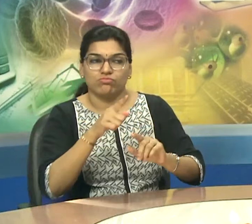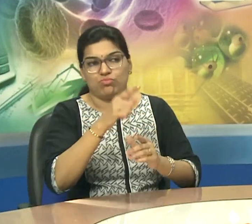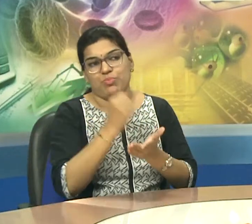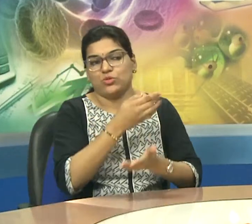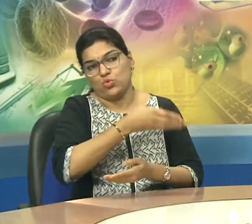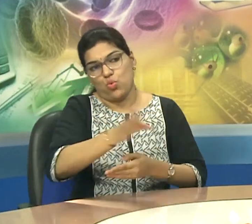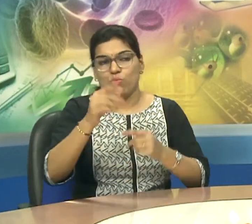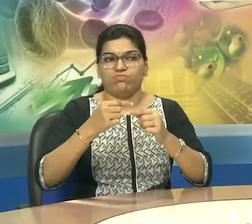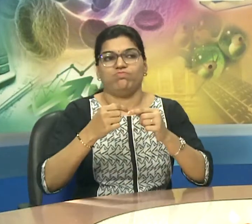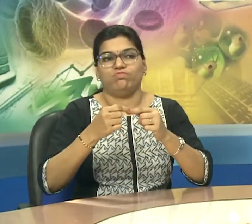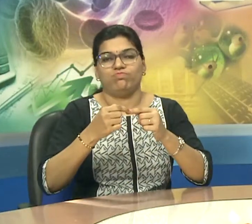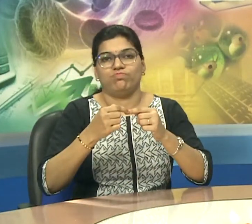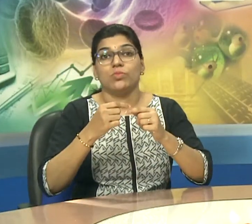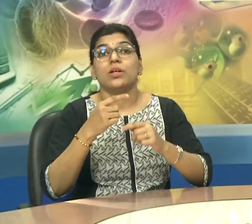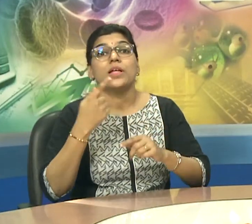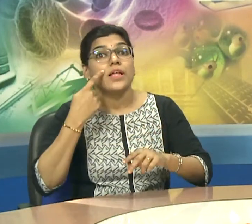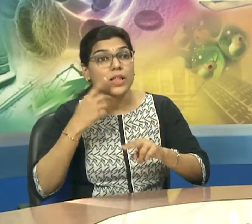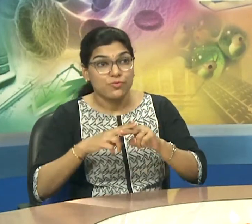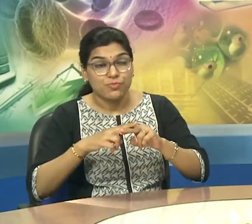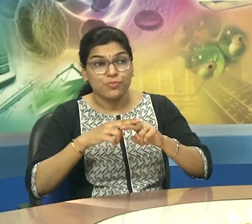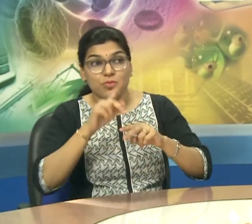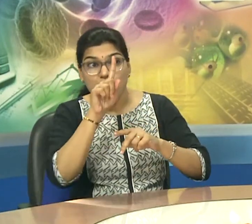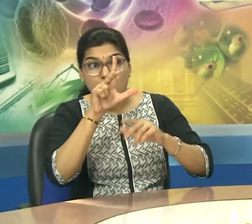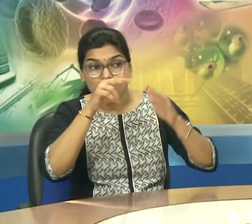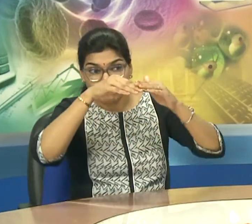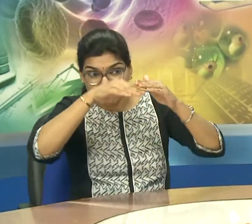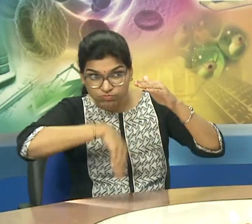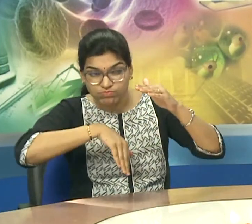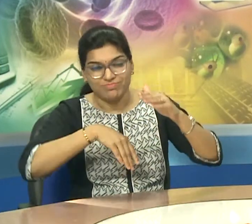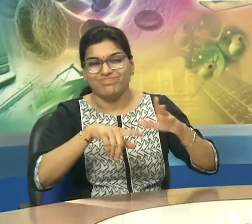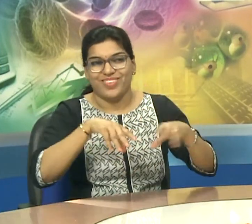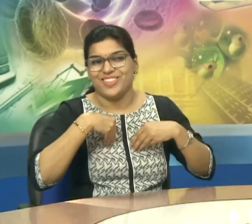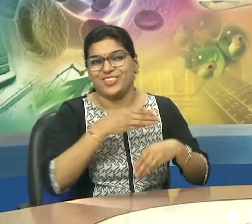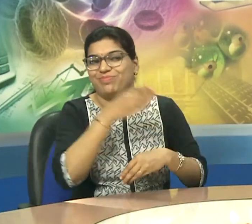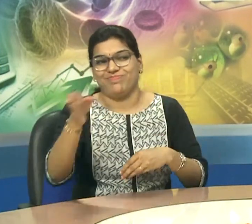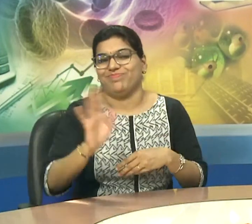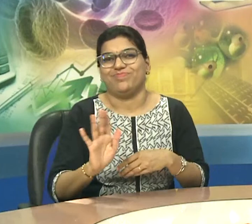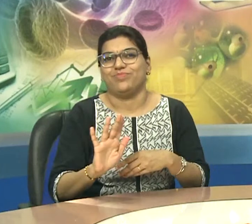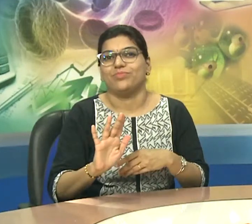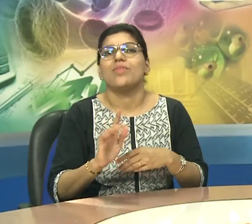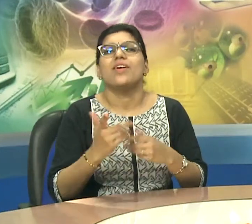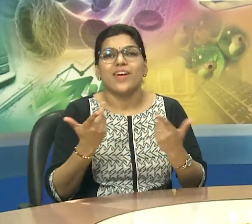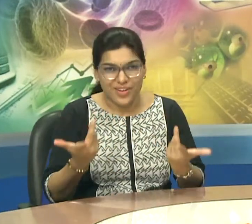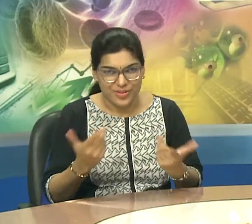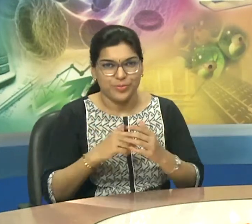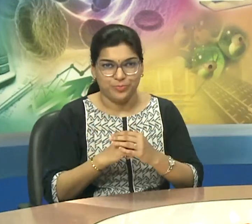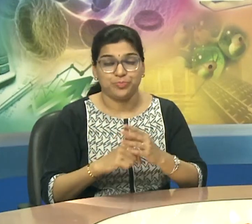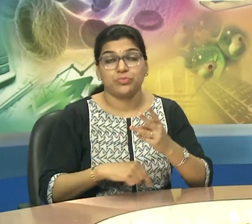You must be 18 or you must be older enough to vote.